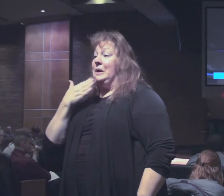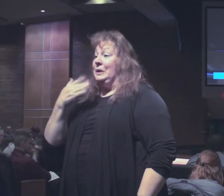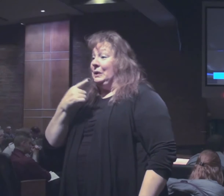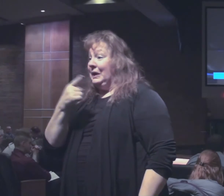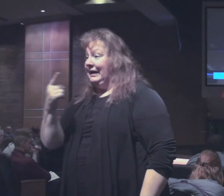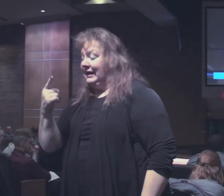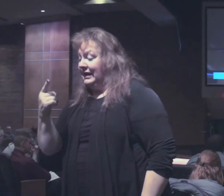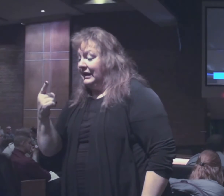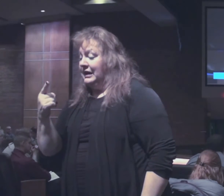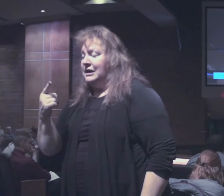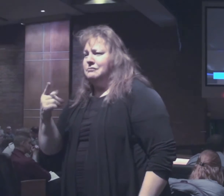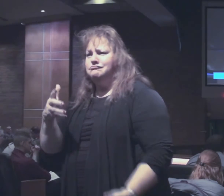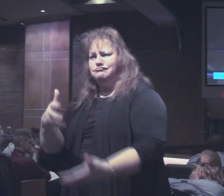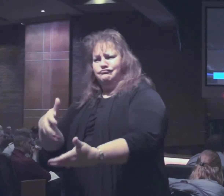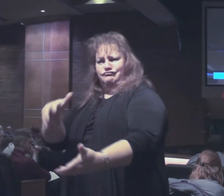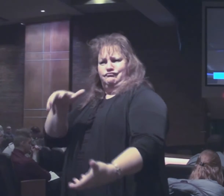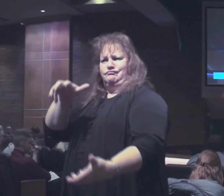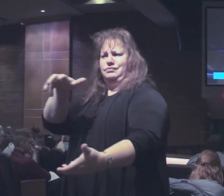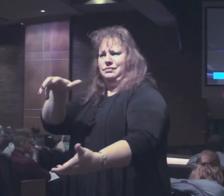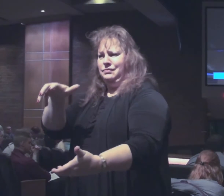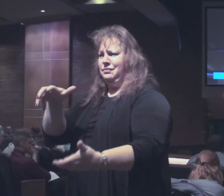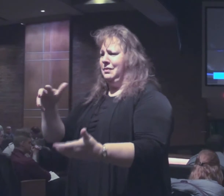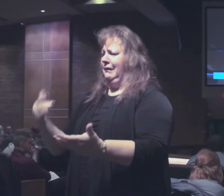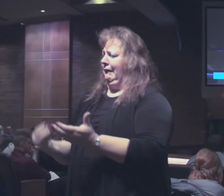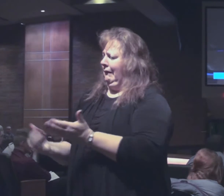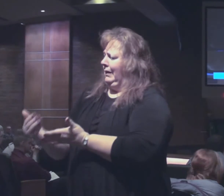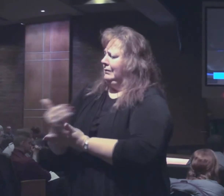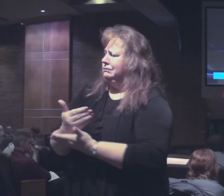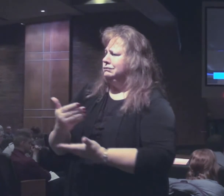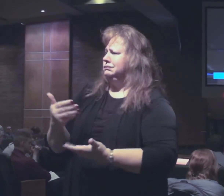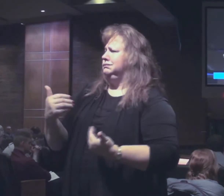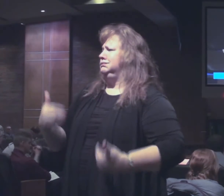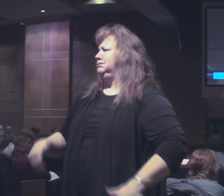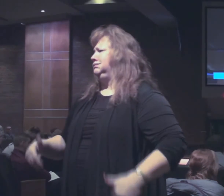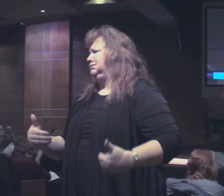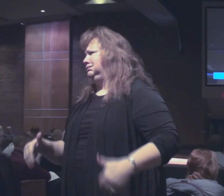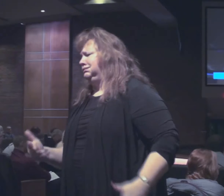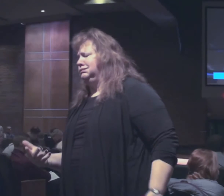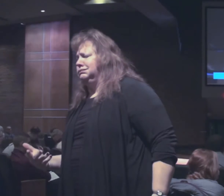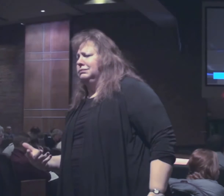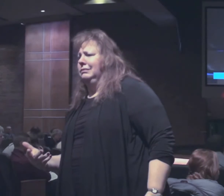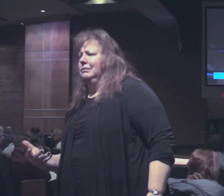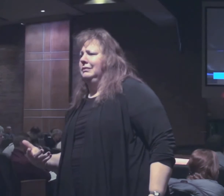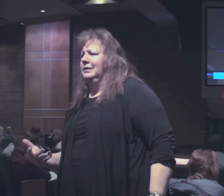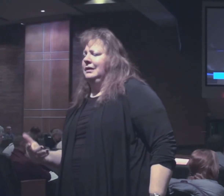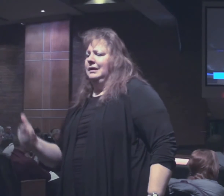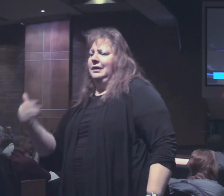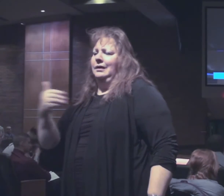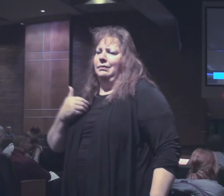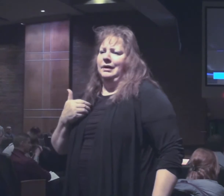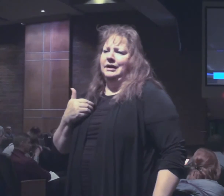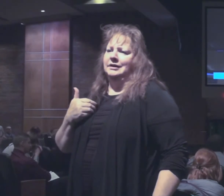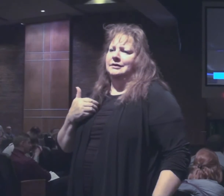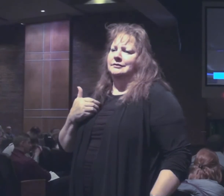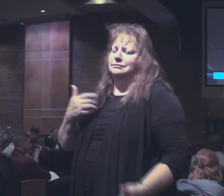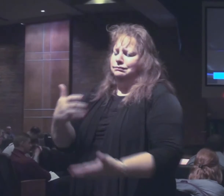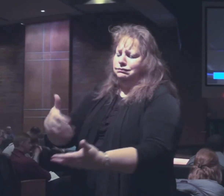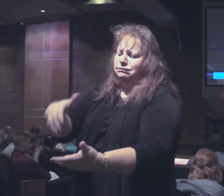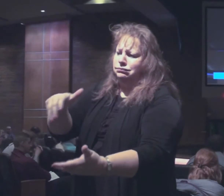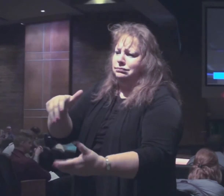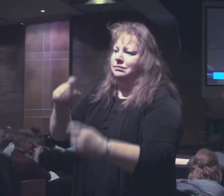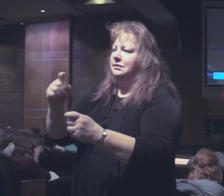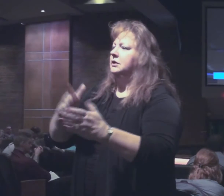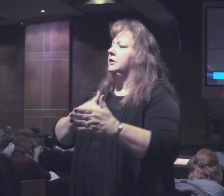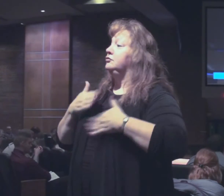good. When they're prosperous, we had a great harvest. We're materially prosperous, that brings